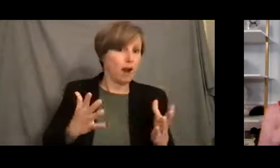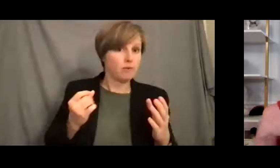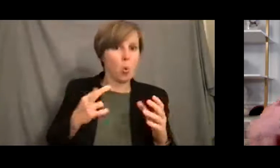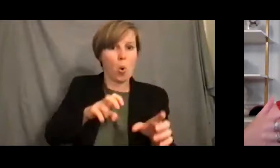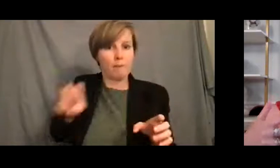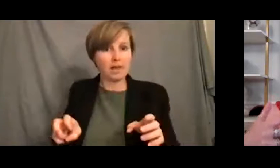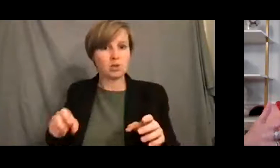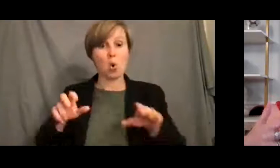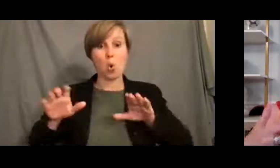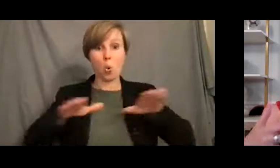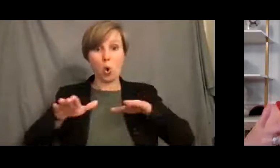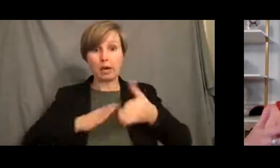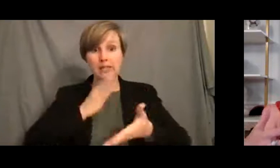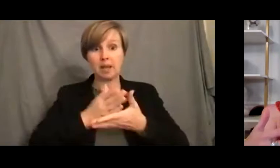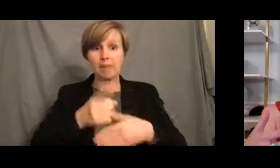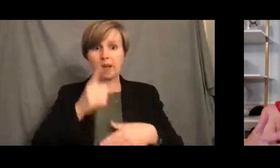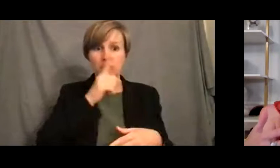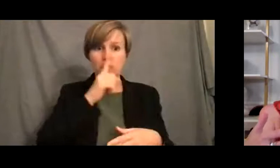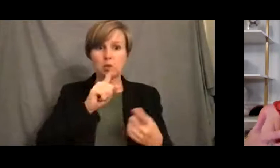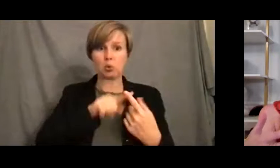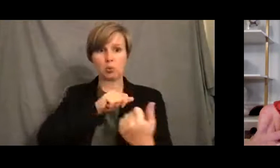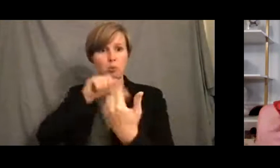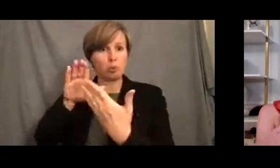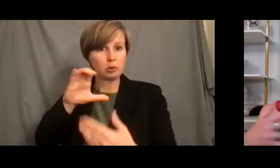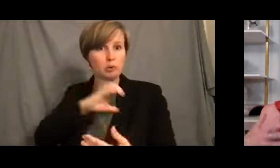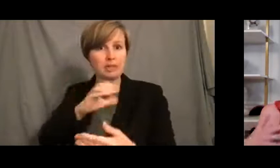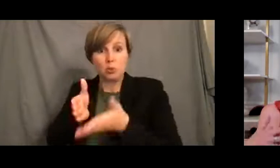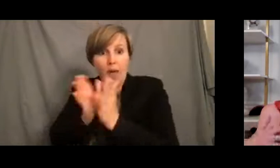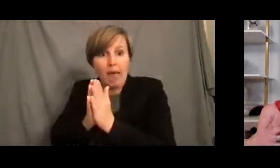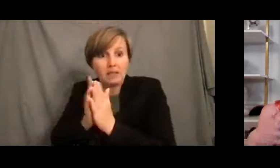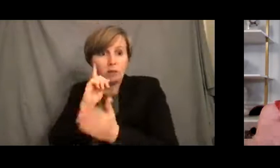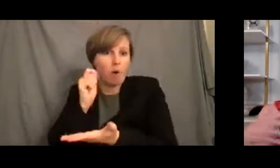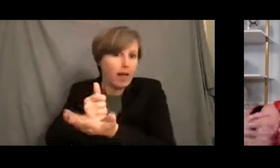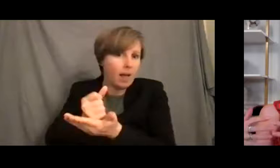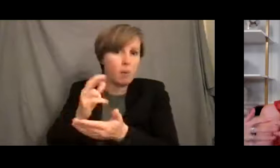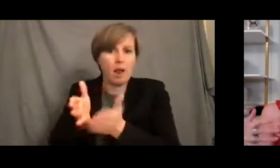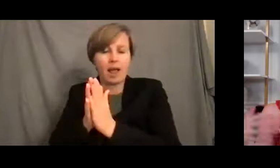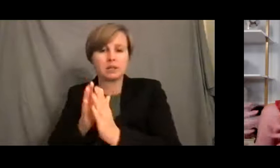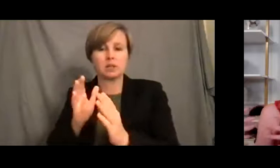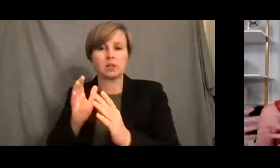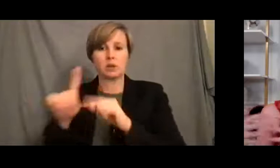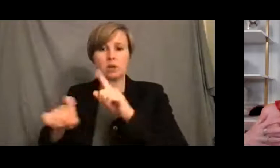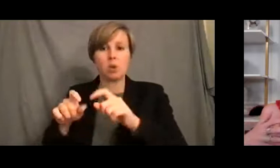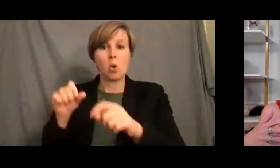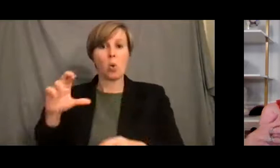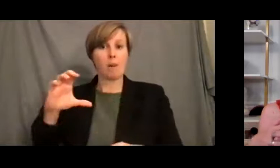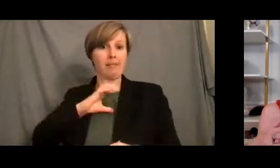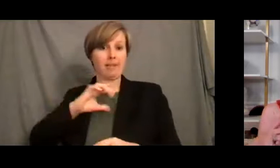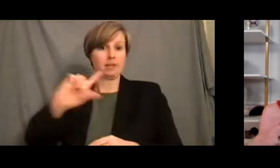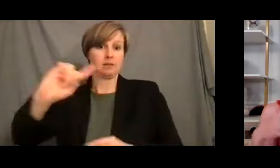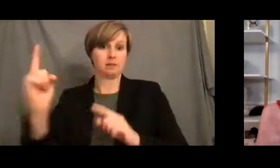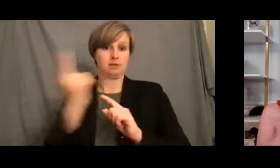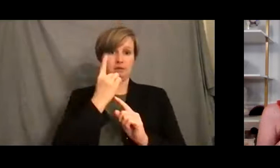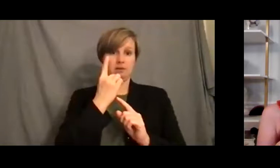walking stops where they pretend to approach the police and ask a question or for help, or police officers can practice approaching them and asking them for